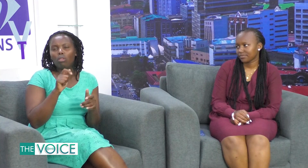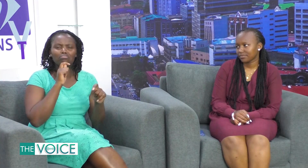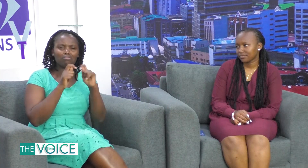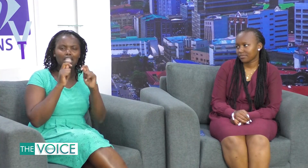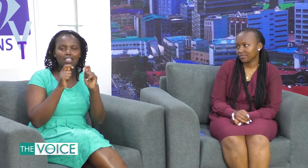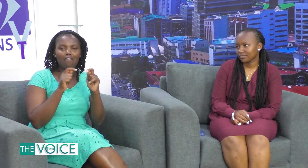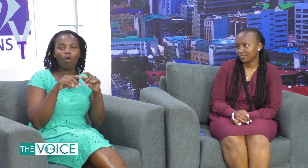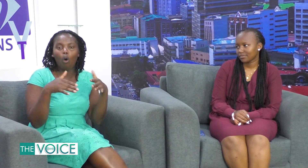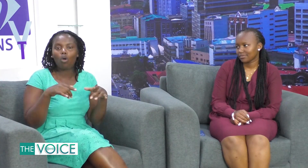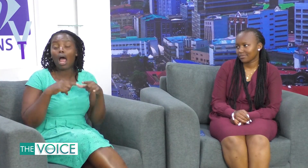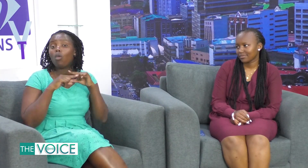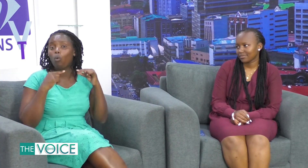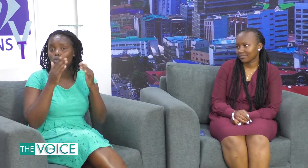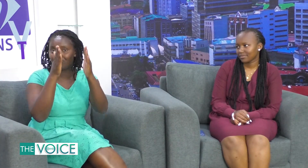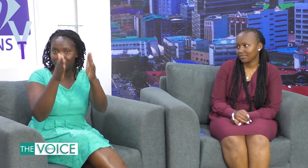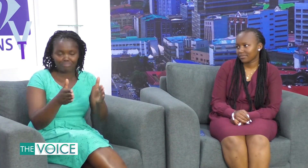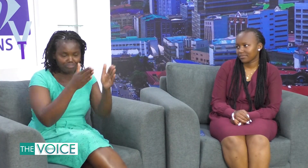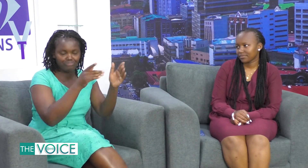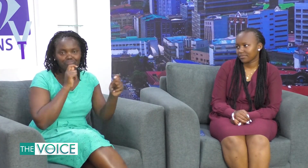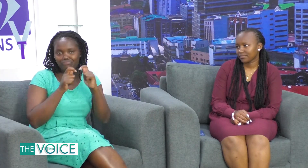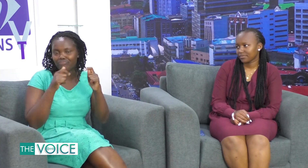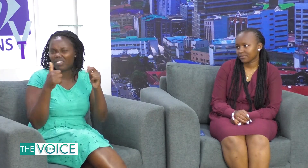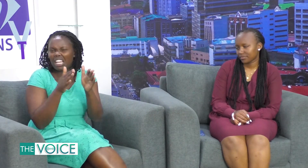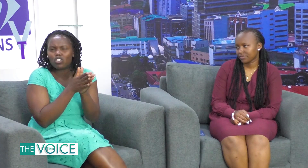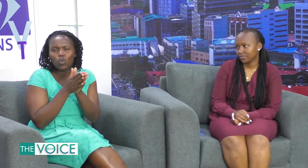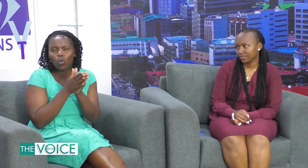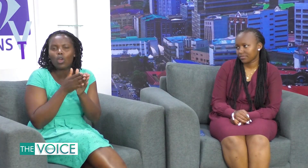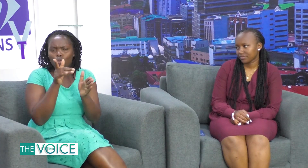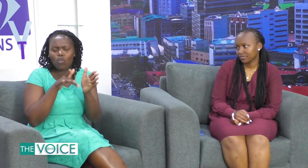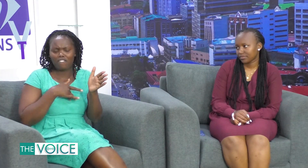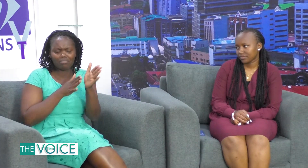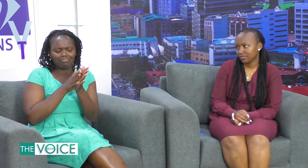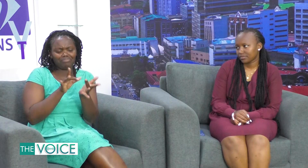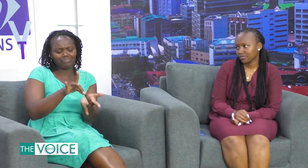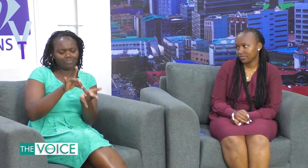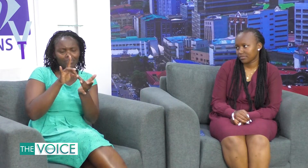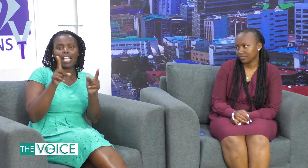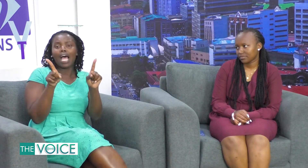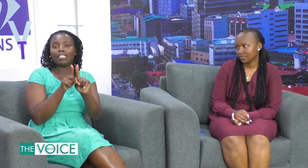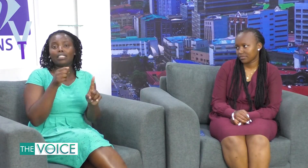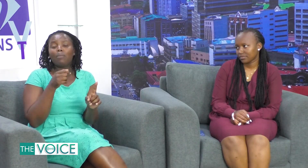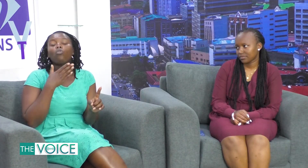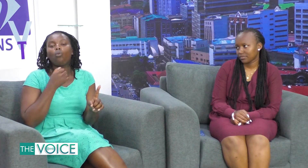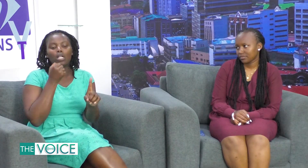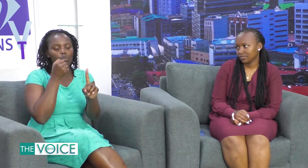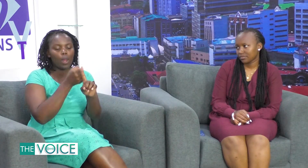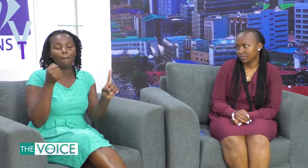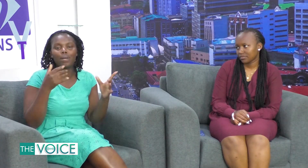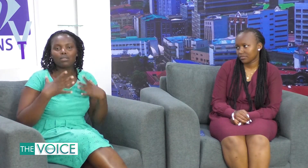request yourself to come for an interview or you would prefer me to host you, if you feel you're motivated and you have